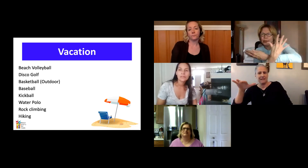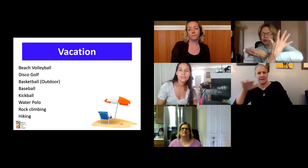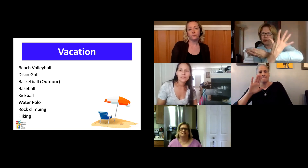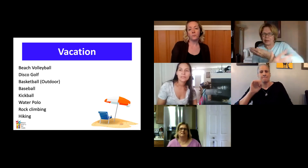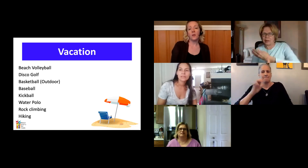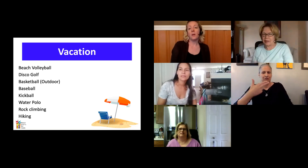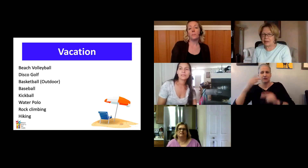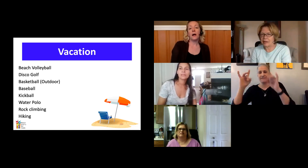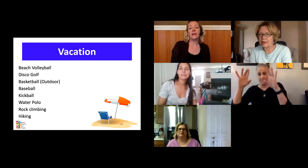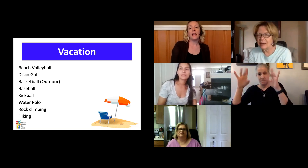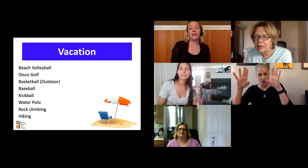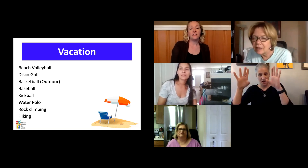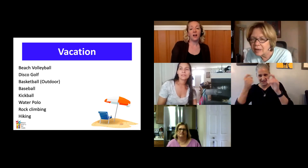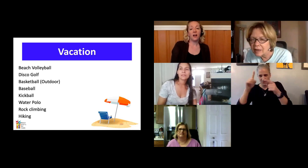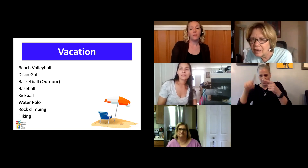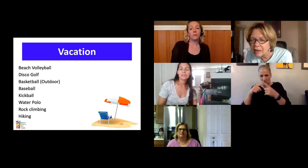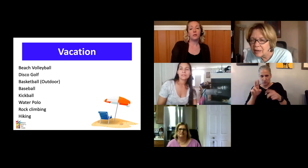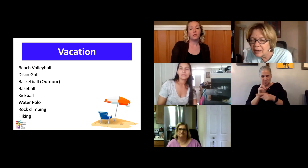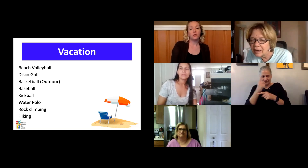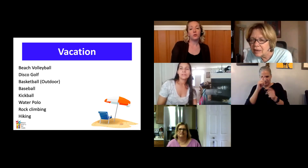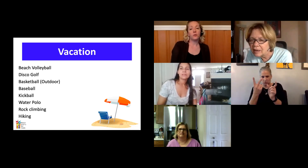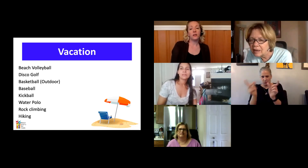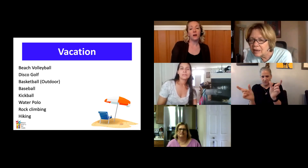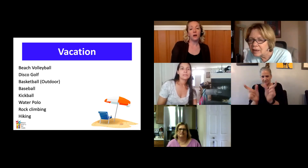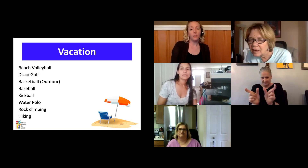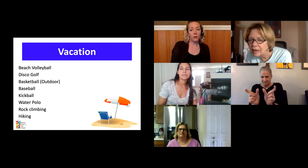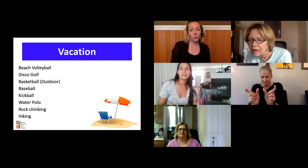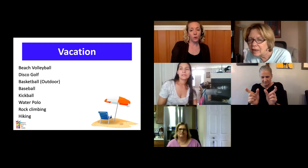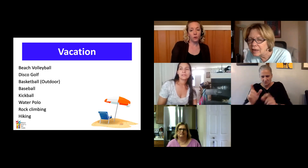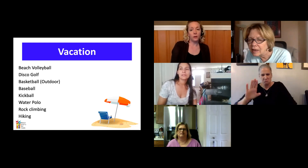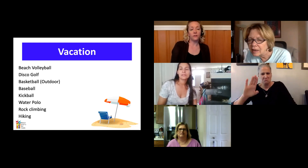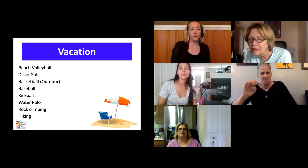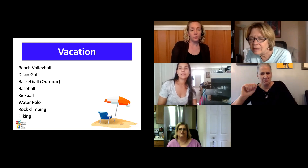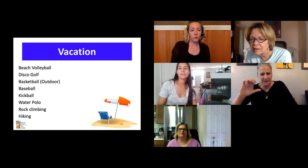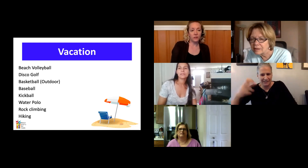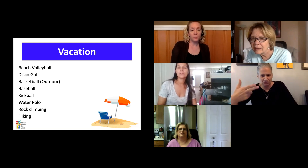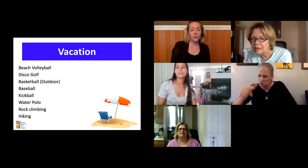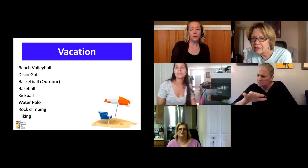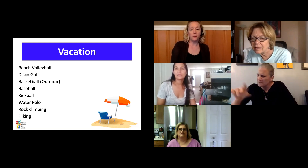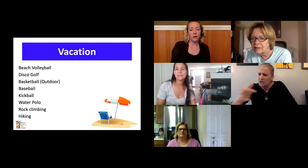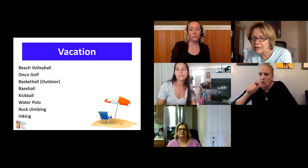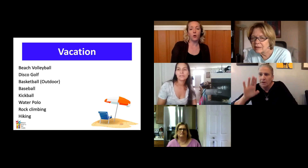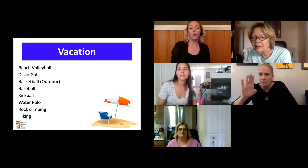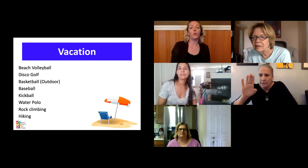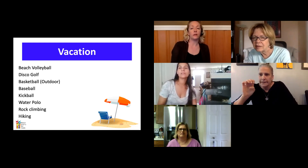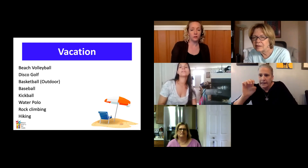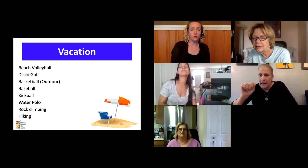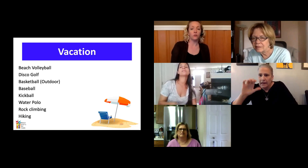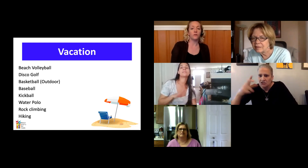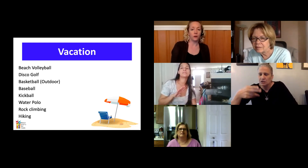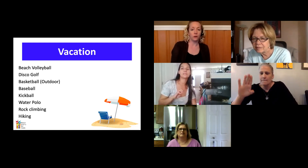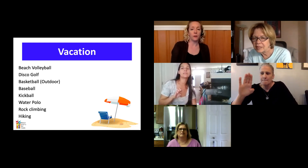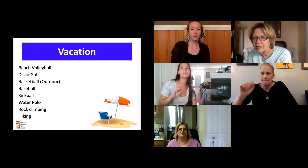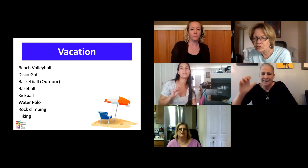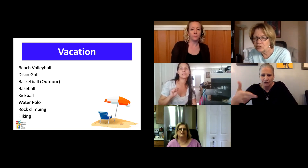But anytime beach is included within a compound word, like the first one you see up there, beach volleyball, we still finger spell it.